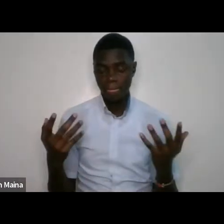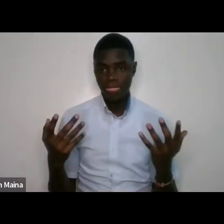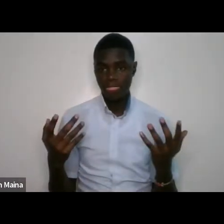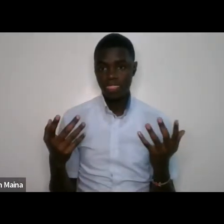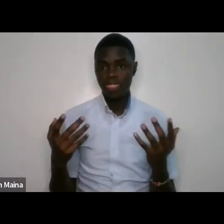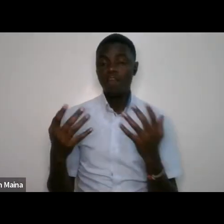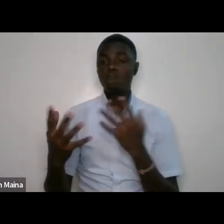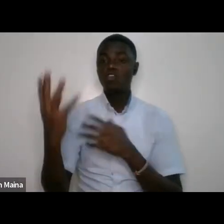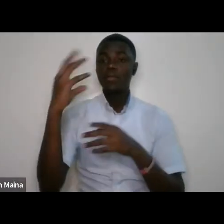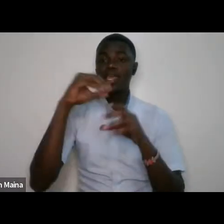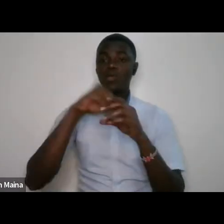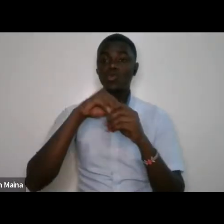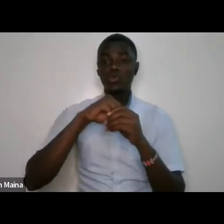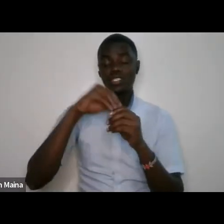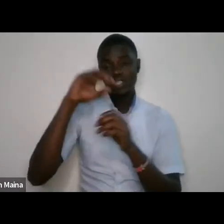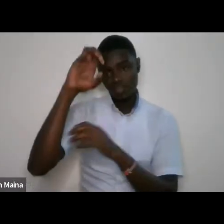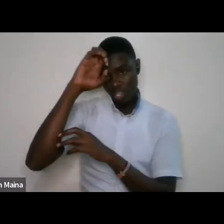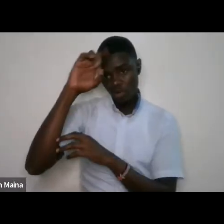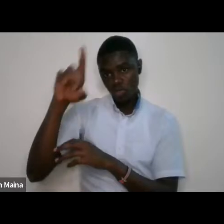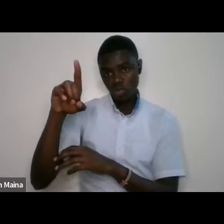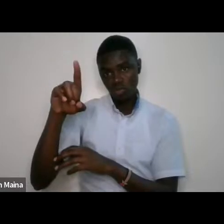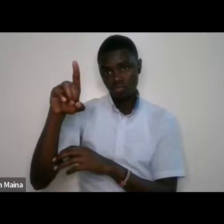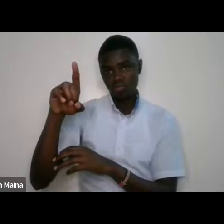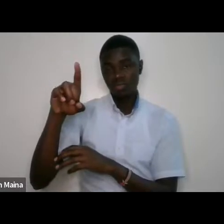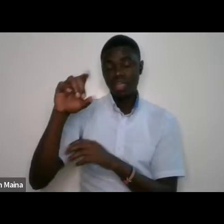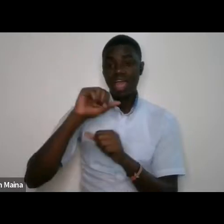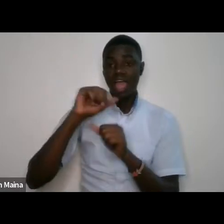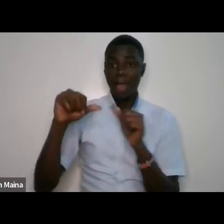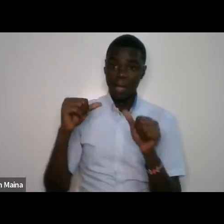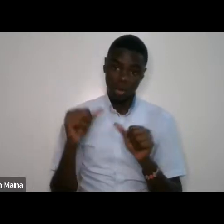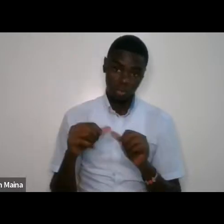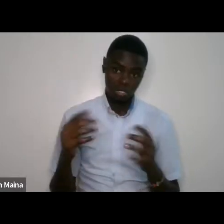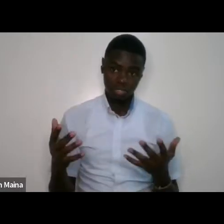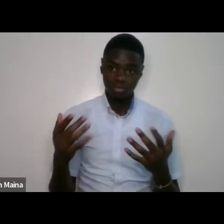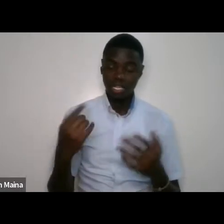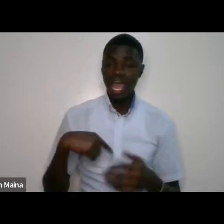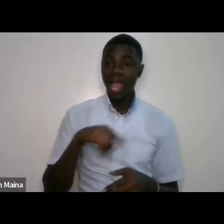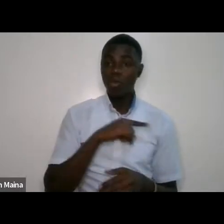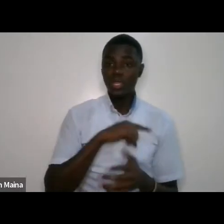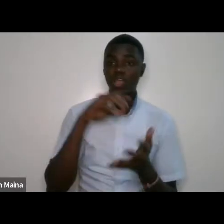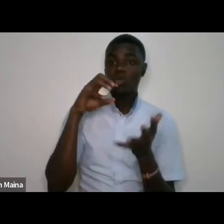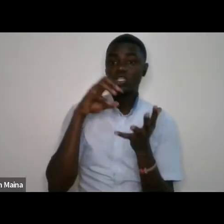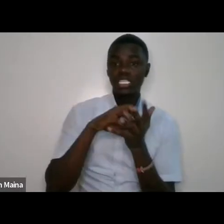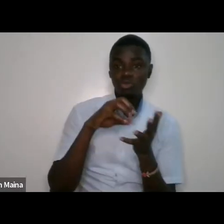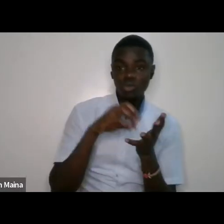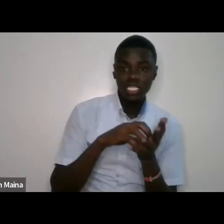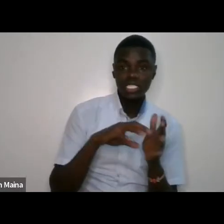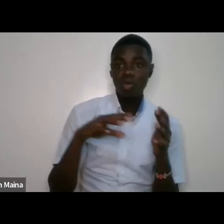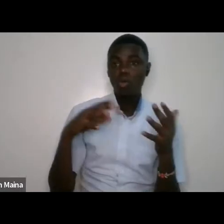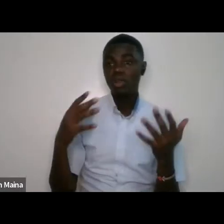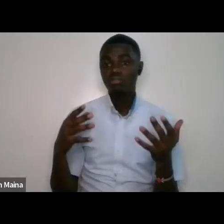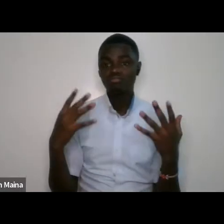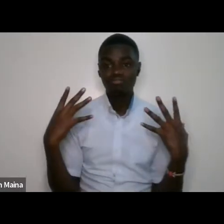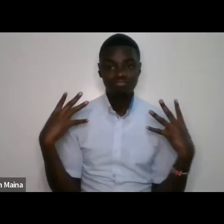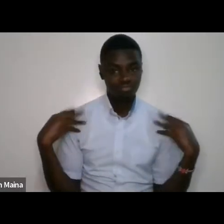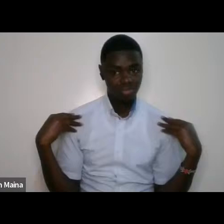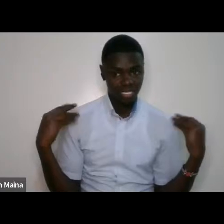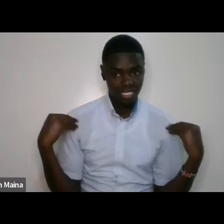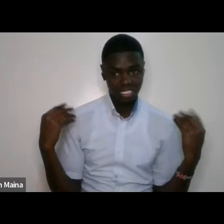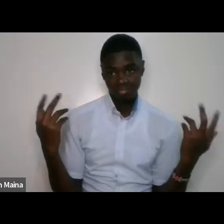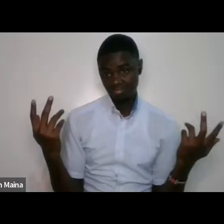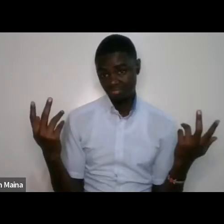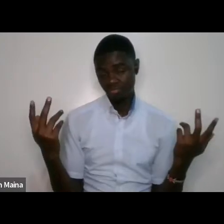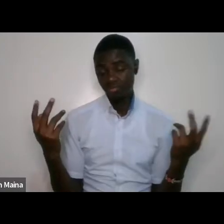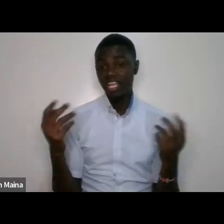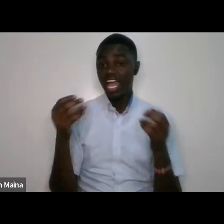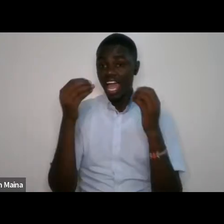inclusive education in terms of its how we conceptualize it and how we practice it. So if you